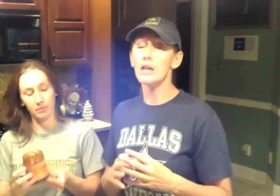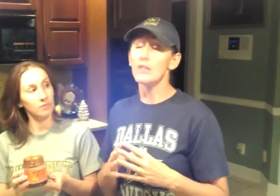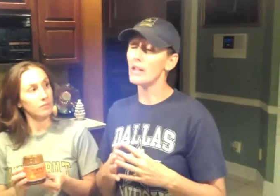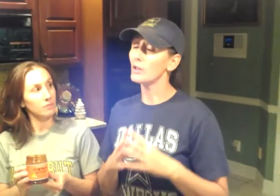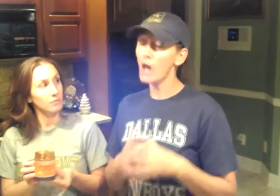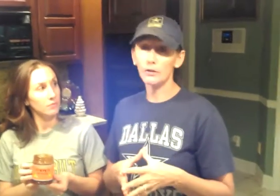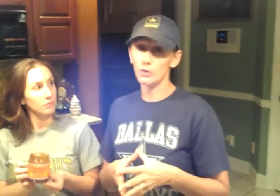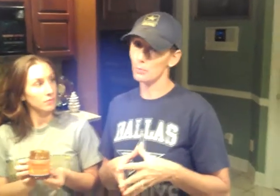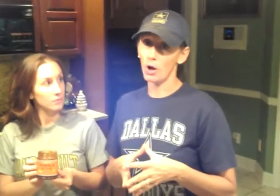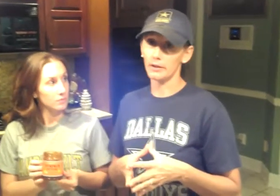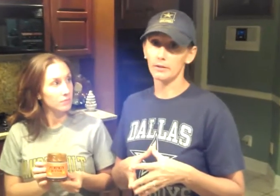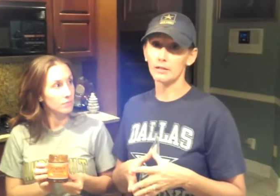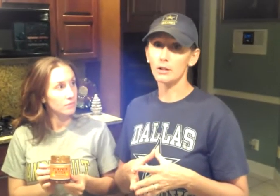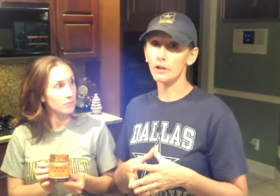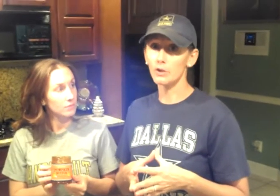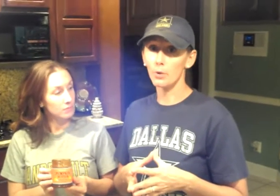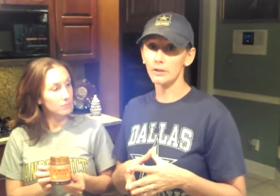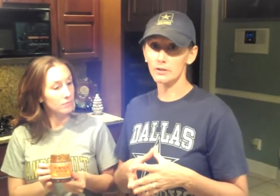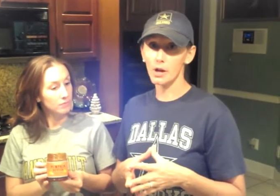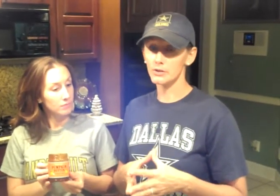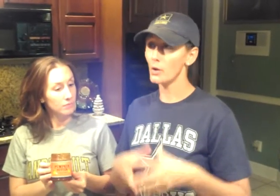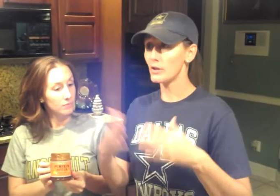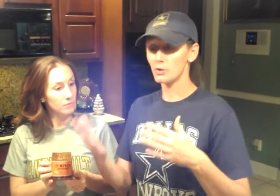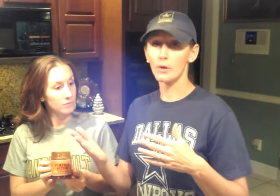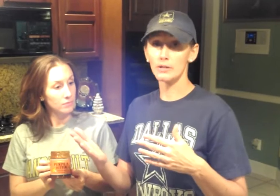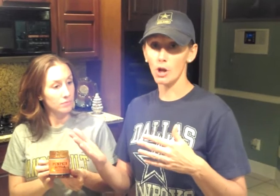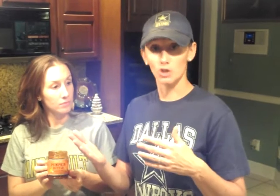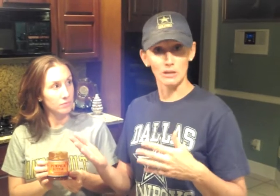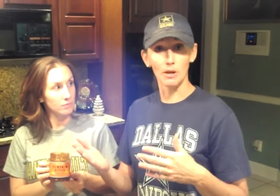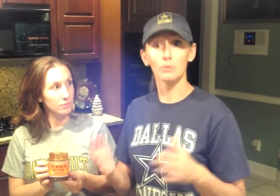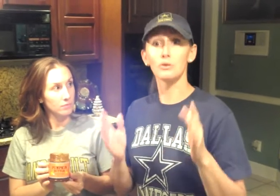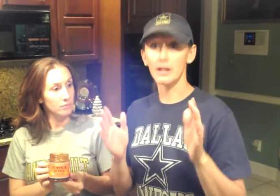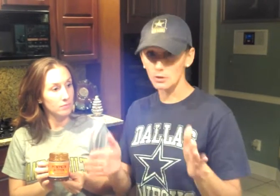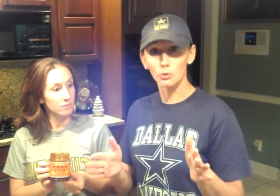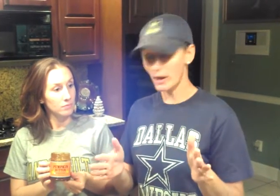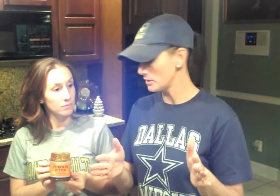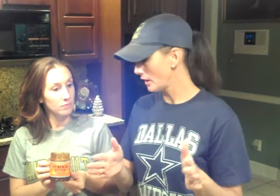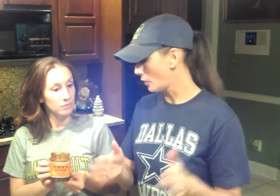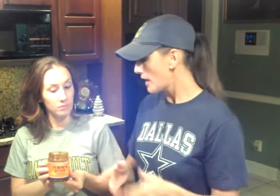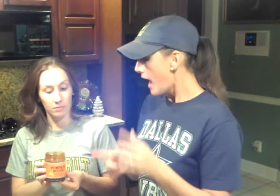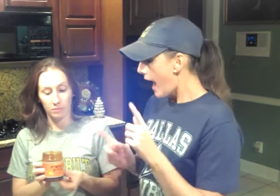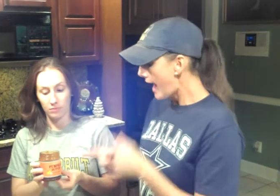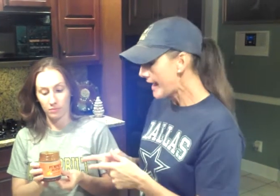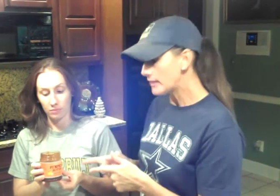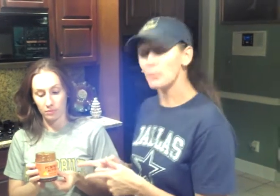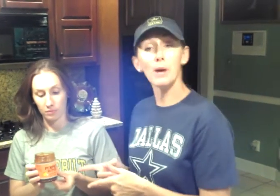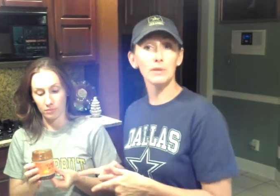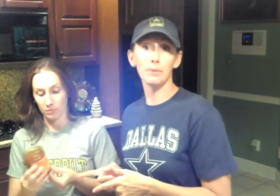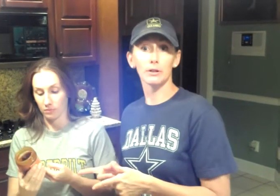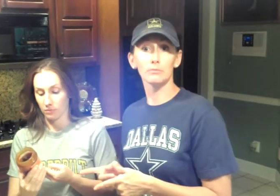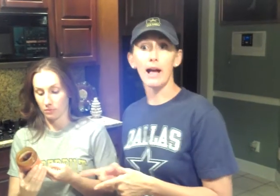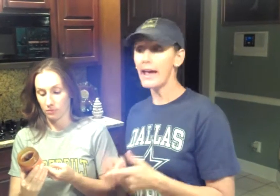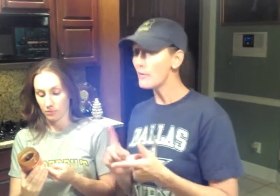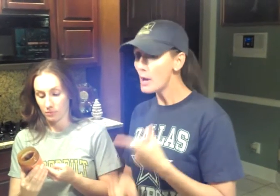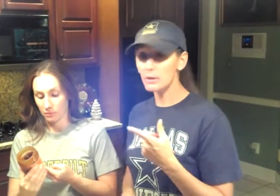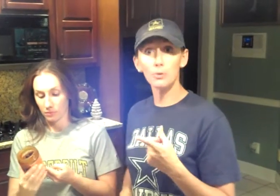they have a lot of good products. And a lot of their products also, as you know, is non-GMO, so that's a good route to go. I had their pumpkin butter. I have pumpkin